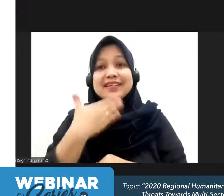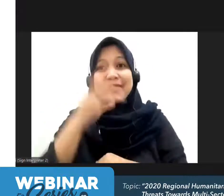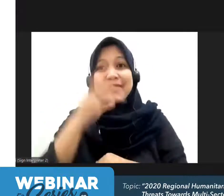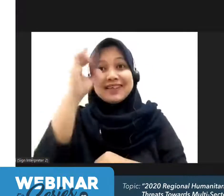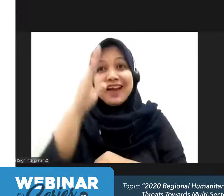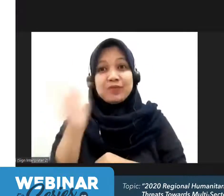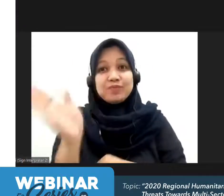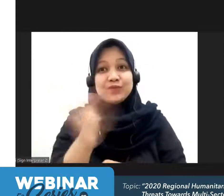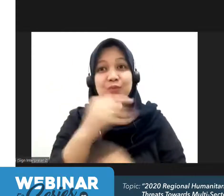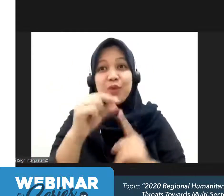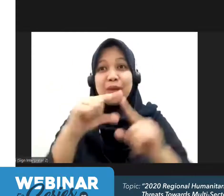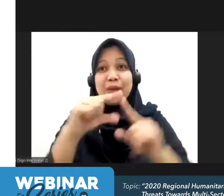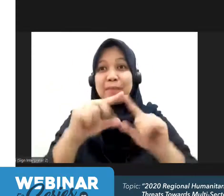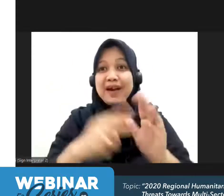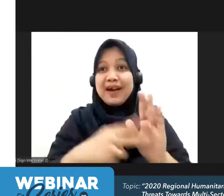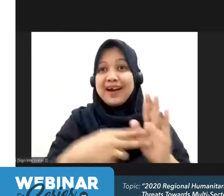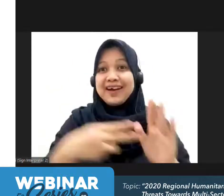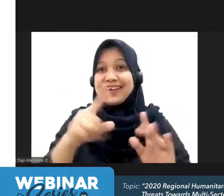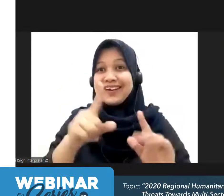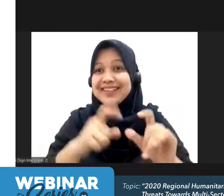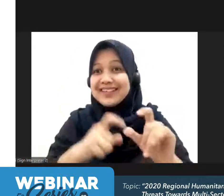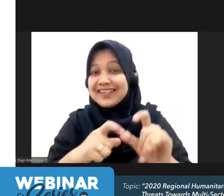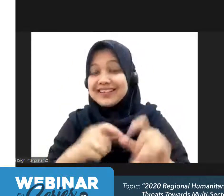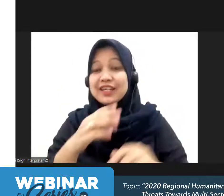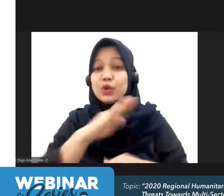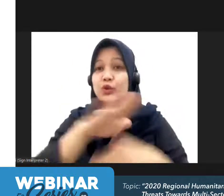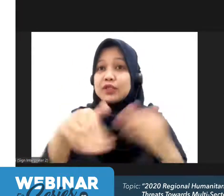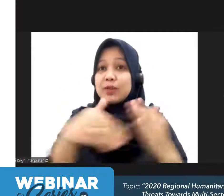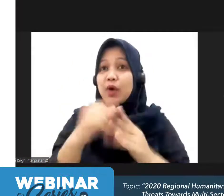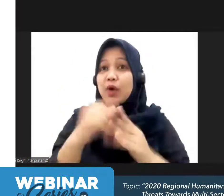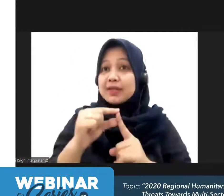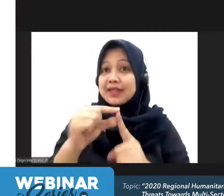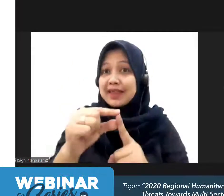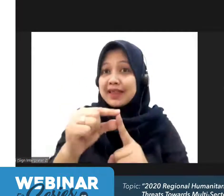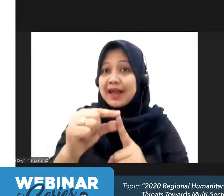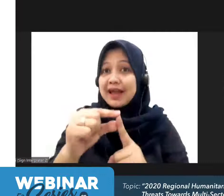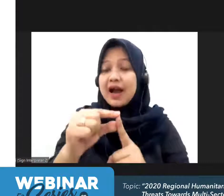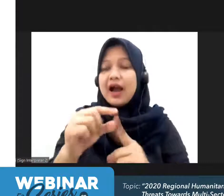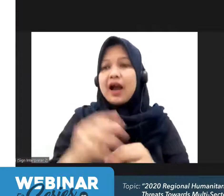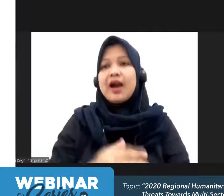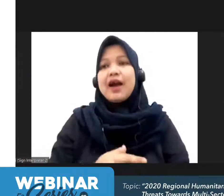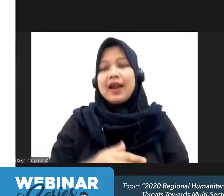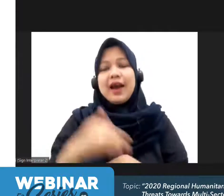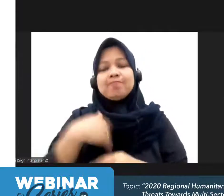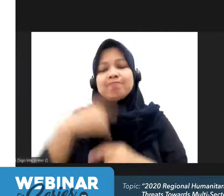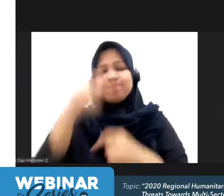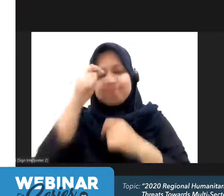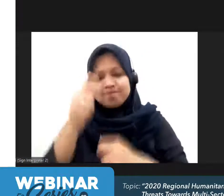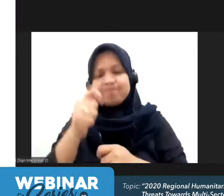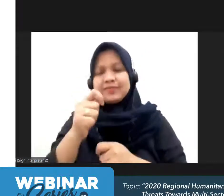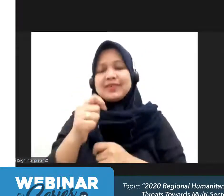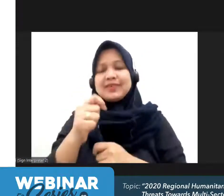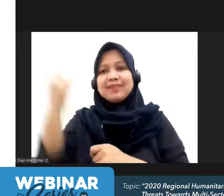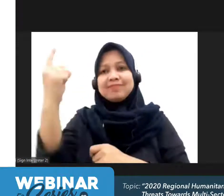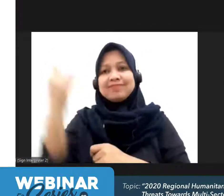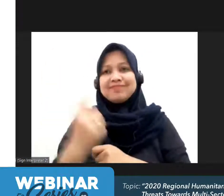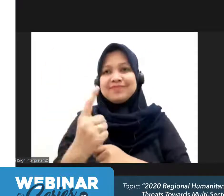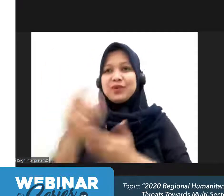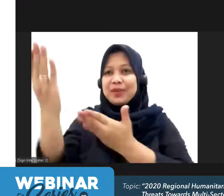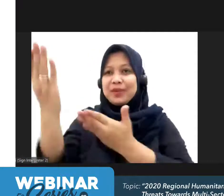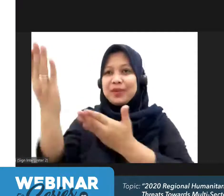and participants. I am very honored to be here to welcome you all in